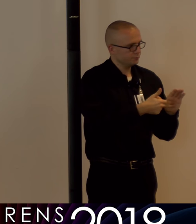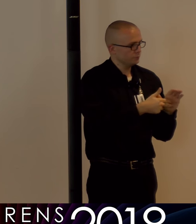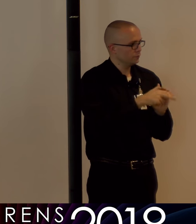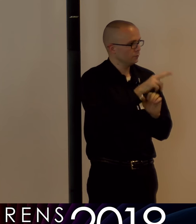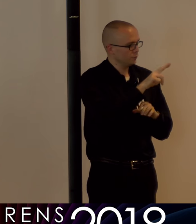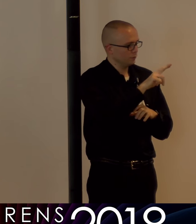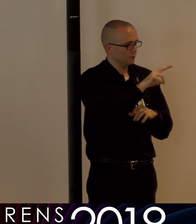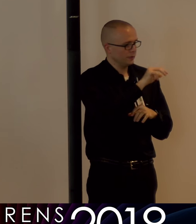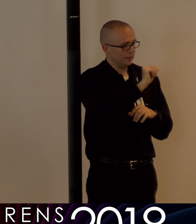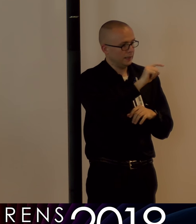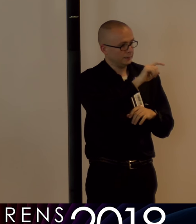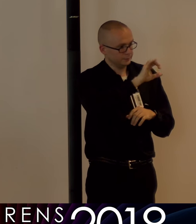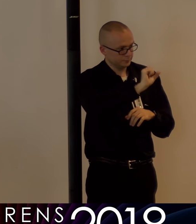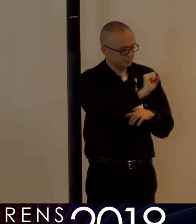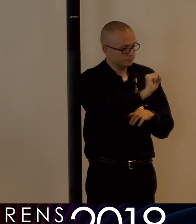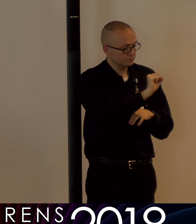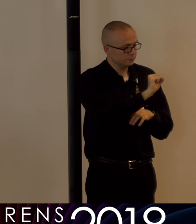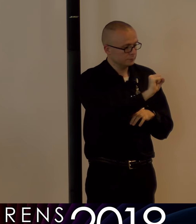axes, the